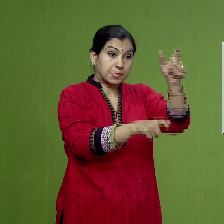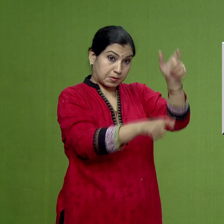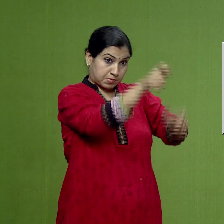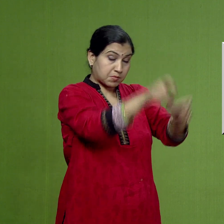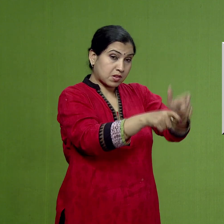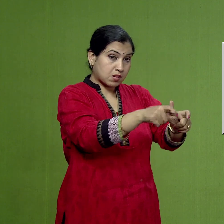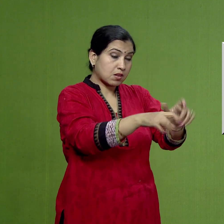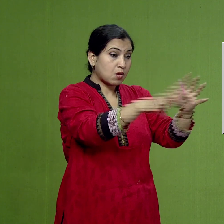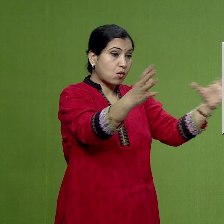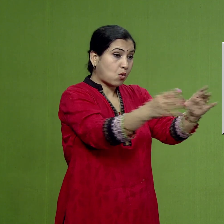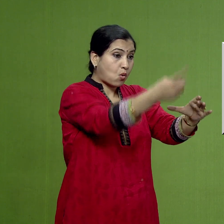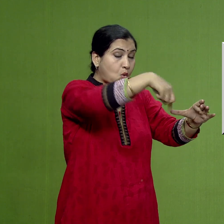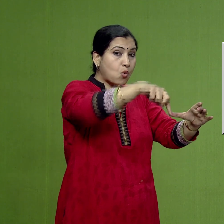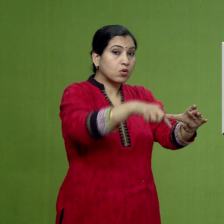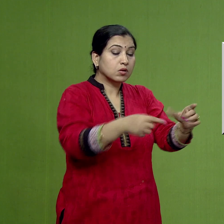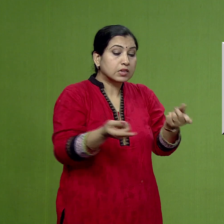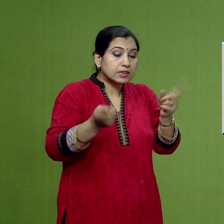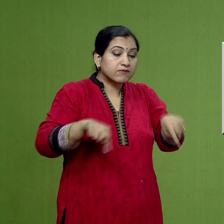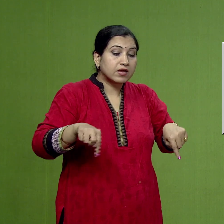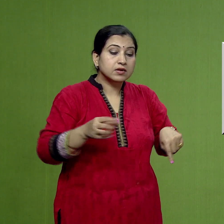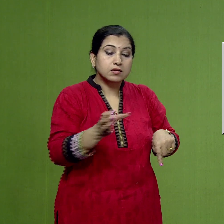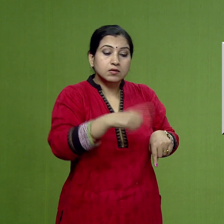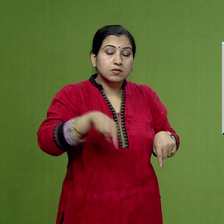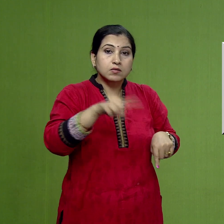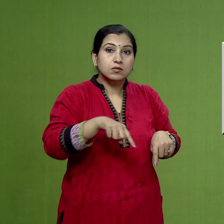is divided by the total area of that territory.